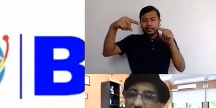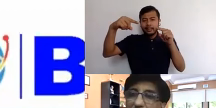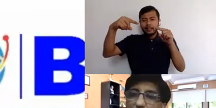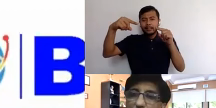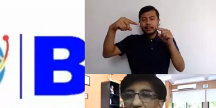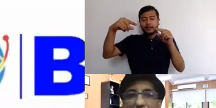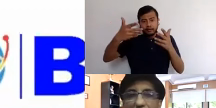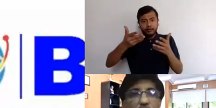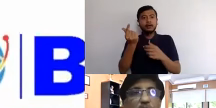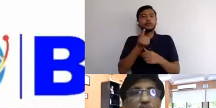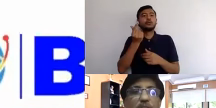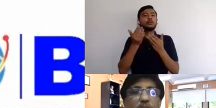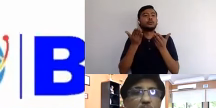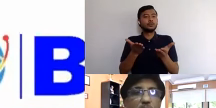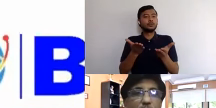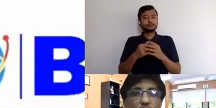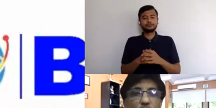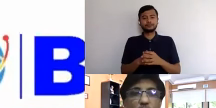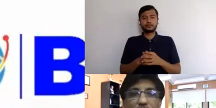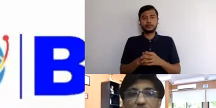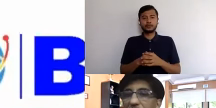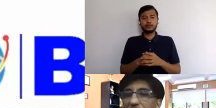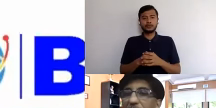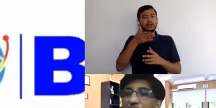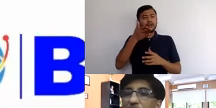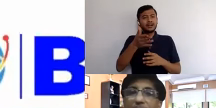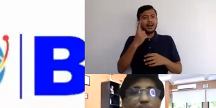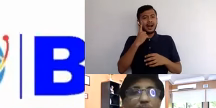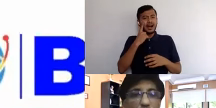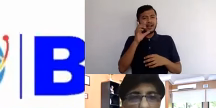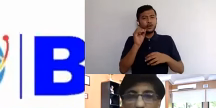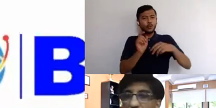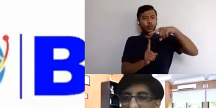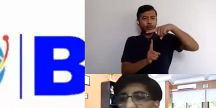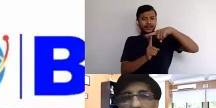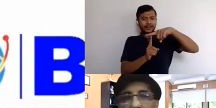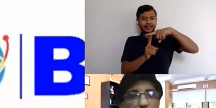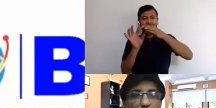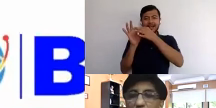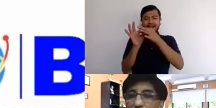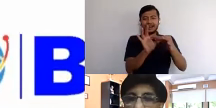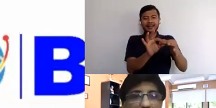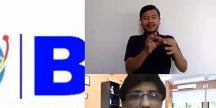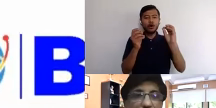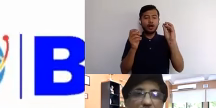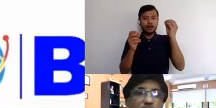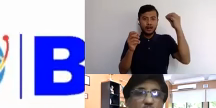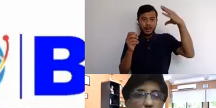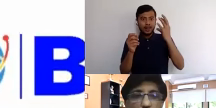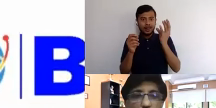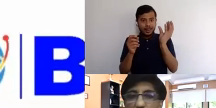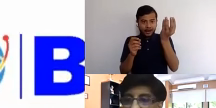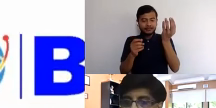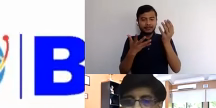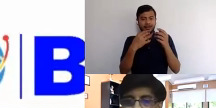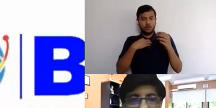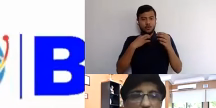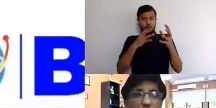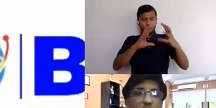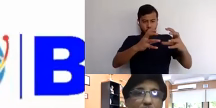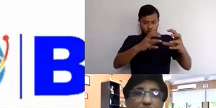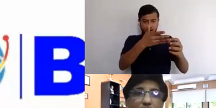of the important characteristics of these IoT devices are they are primarily stationary. Mobility is not so important.